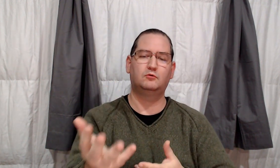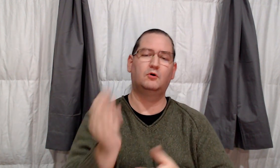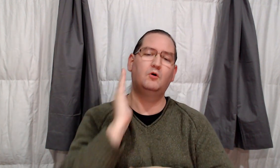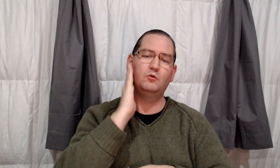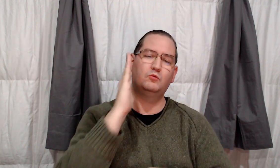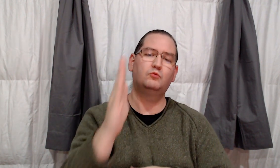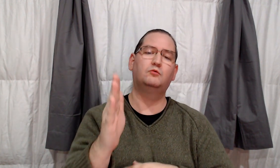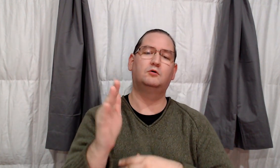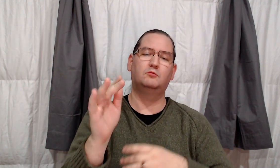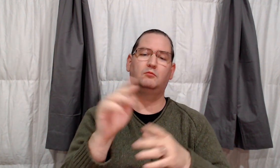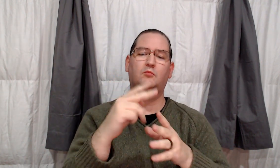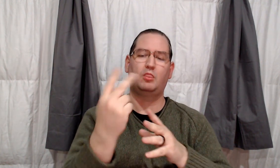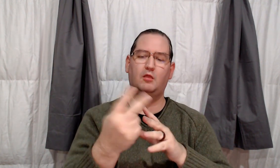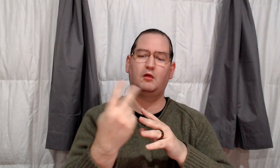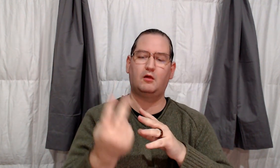I say now is your reality.